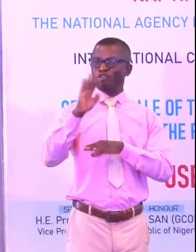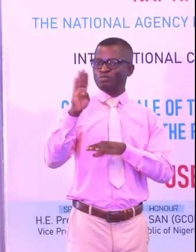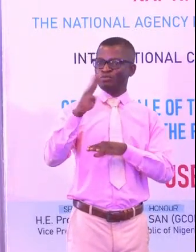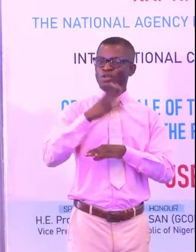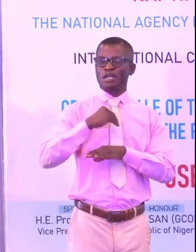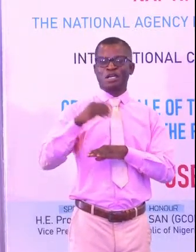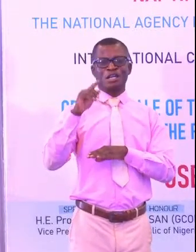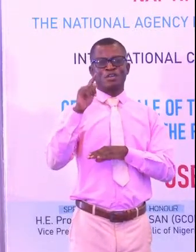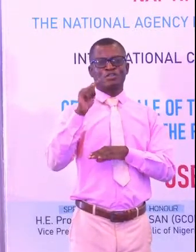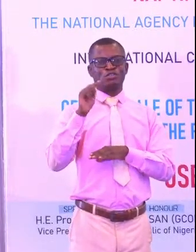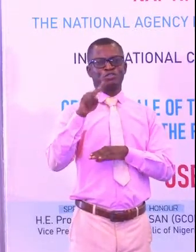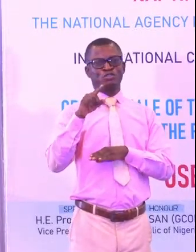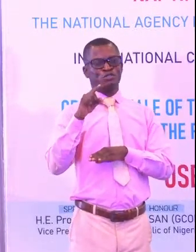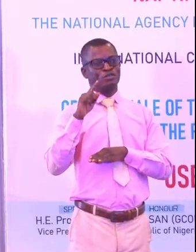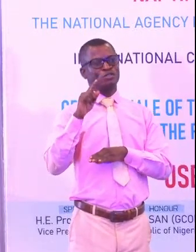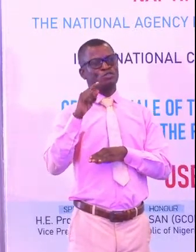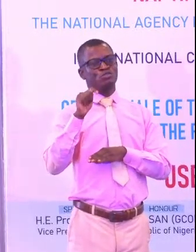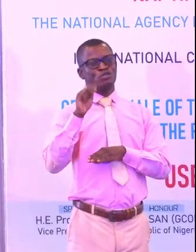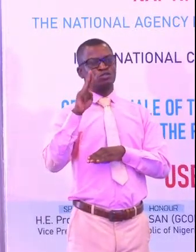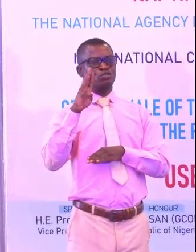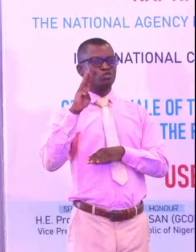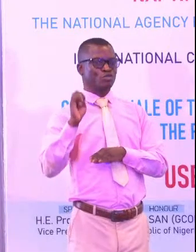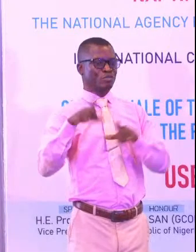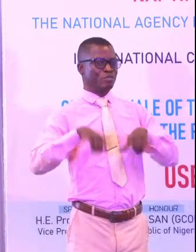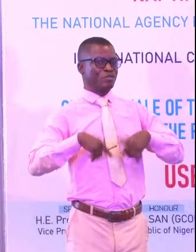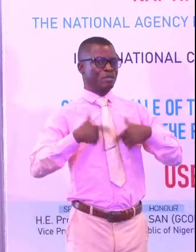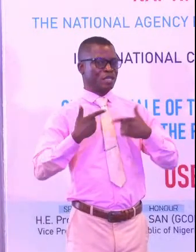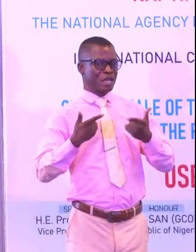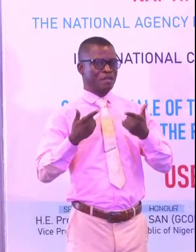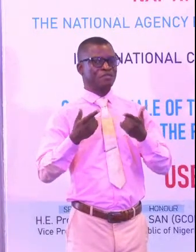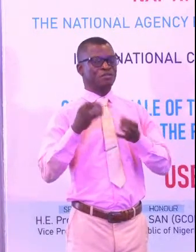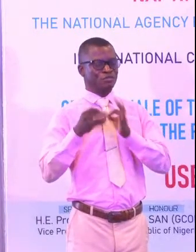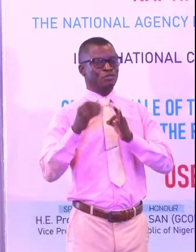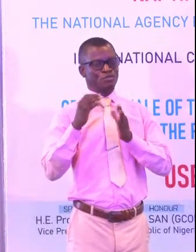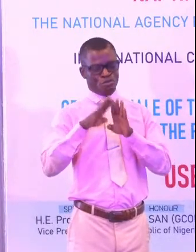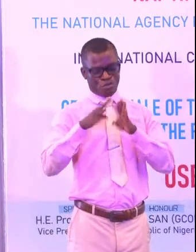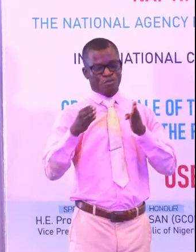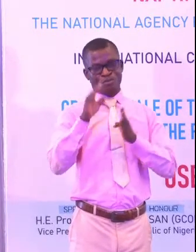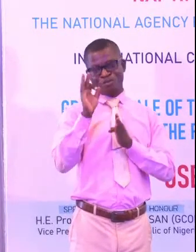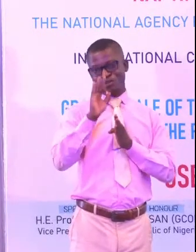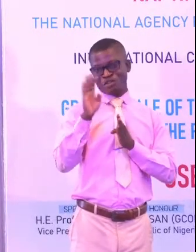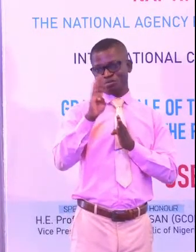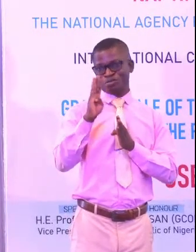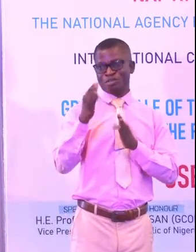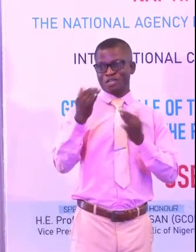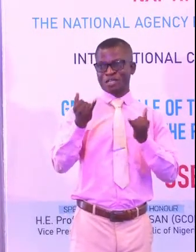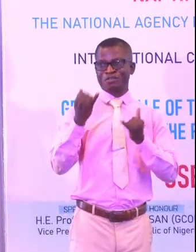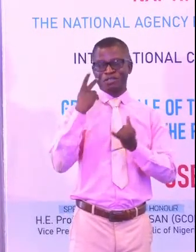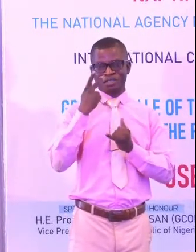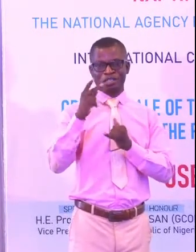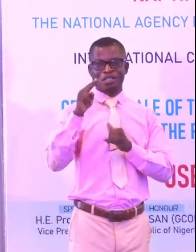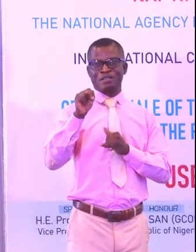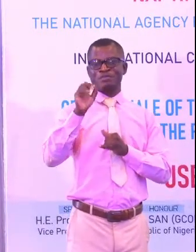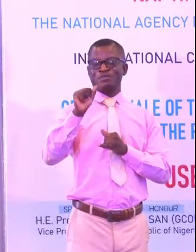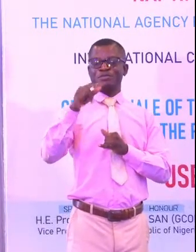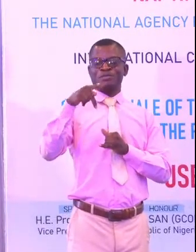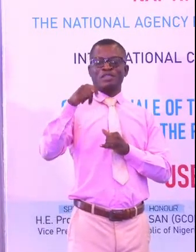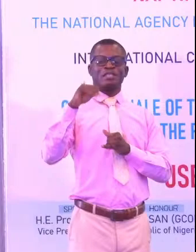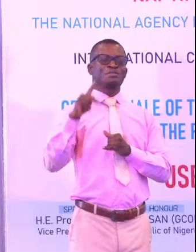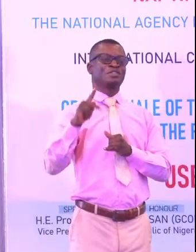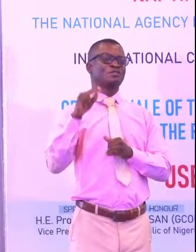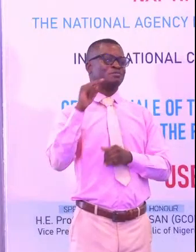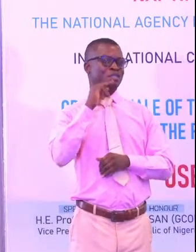Live. This event is being streamed live on Facebook and on YouTube. If you go to Facebook, we are NAPTIP Nigeria, you will